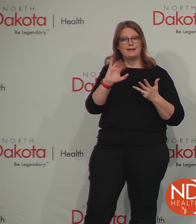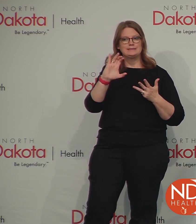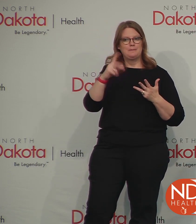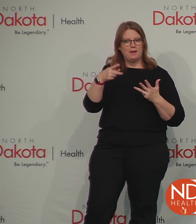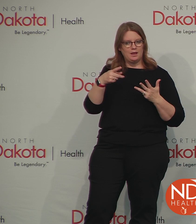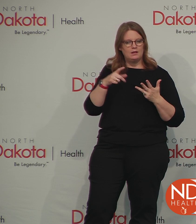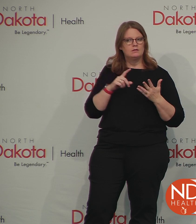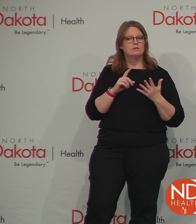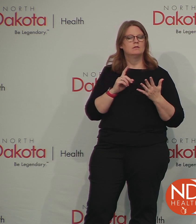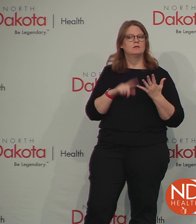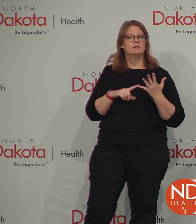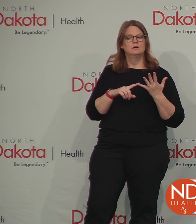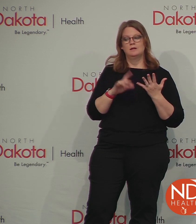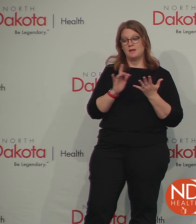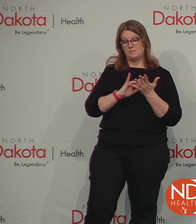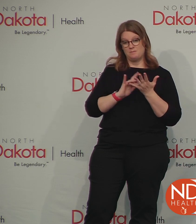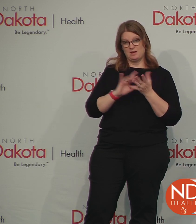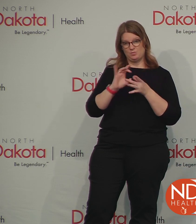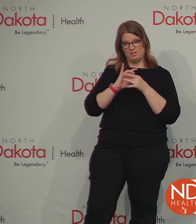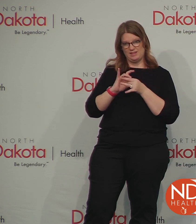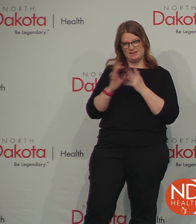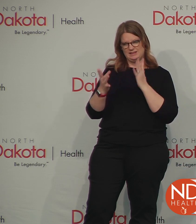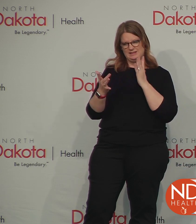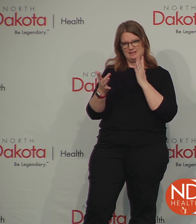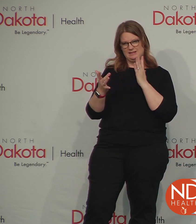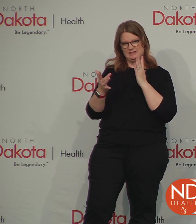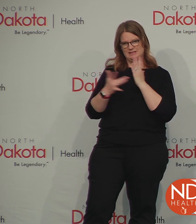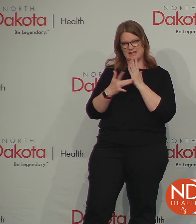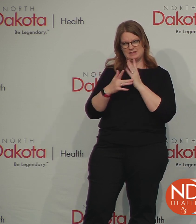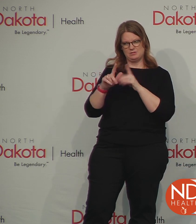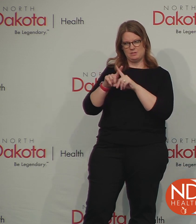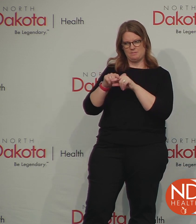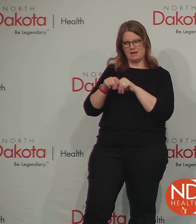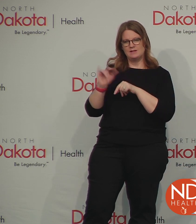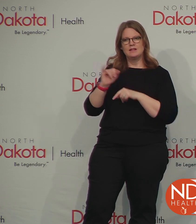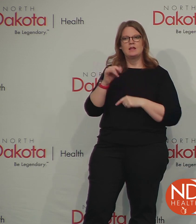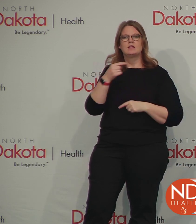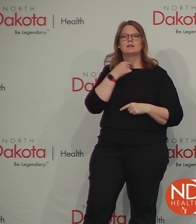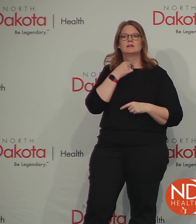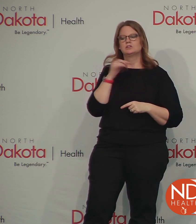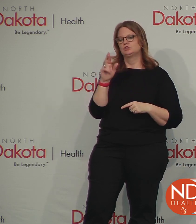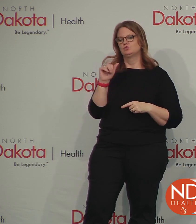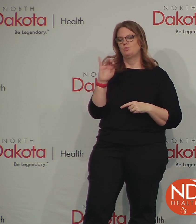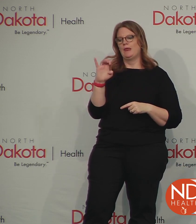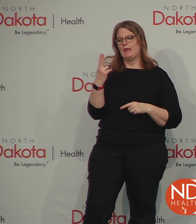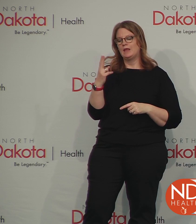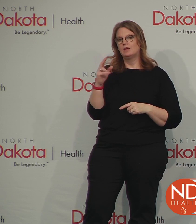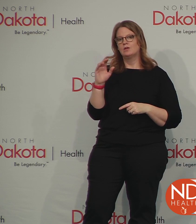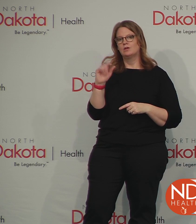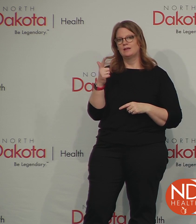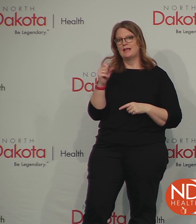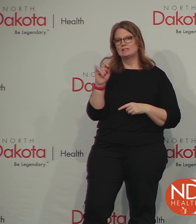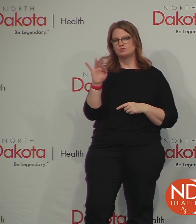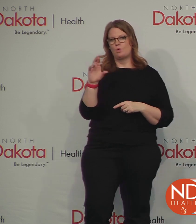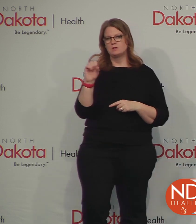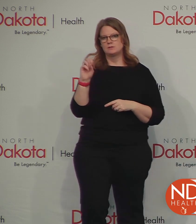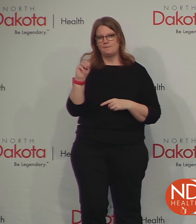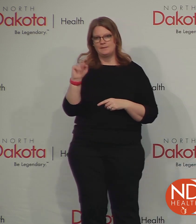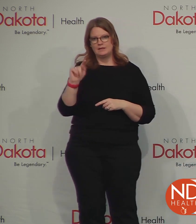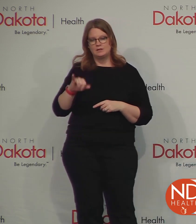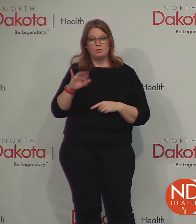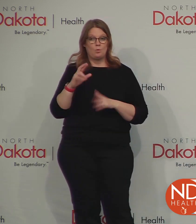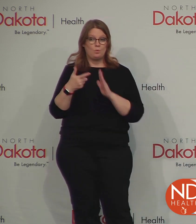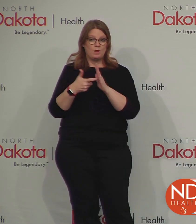palsy, a medical-related technologic dependence like a tracheostomy or a gastrostomy or